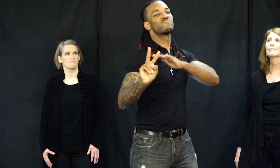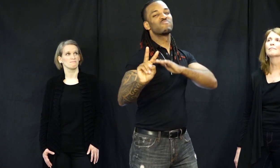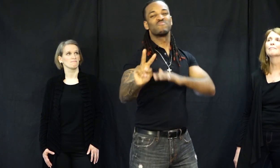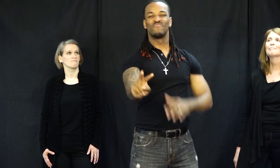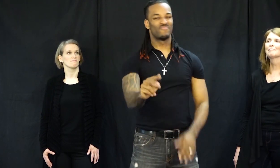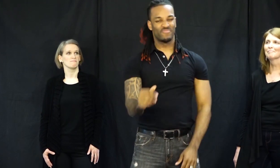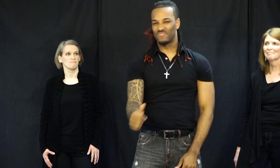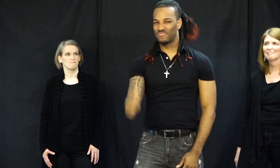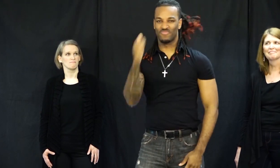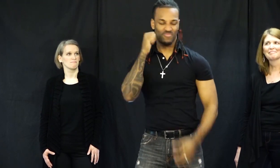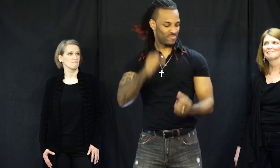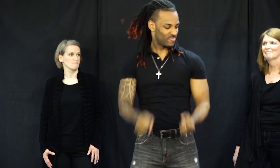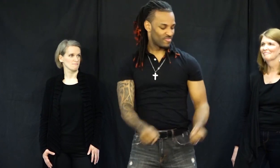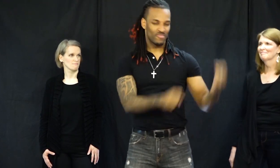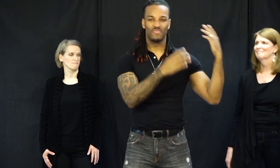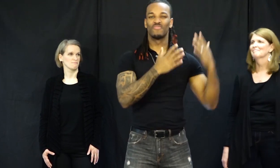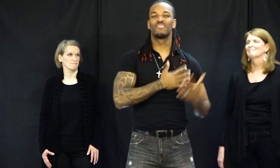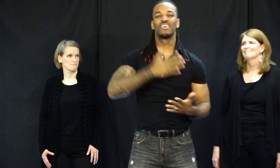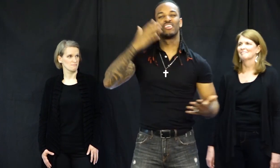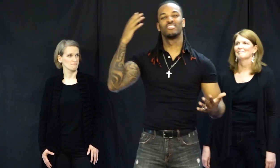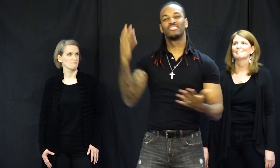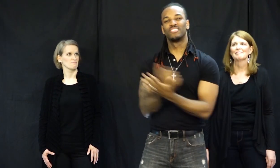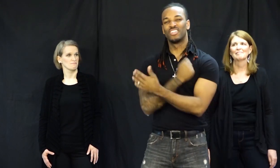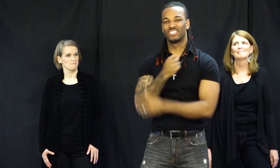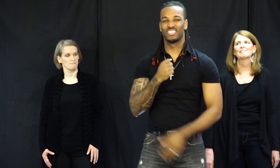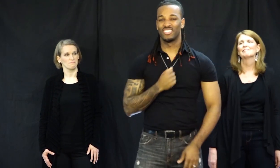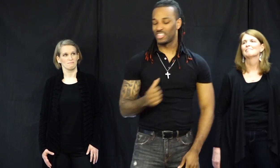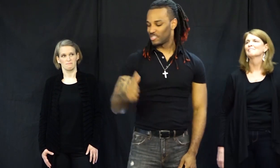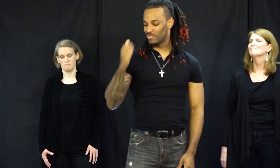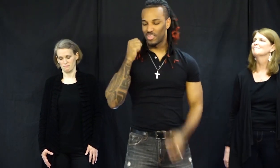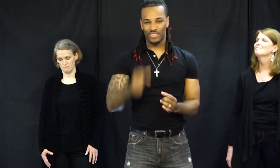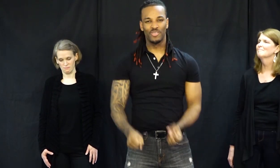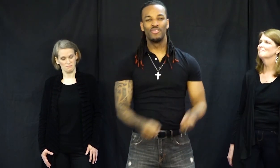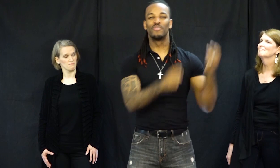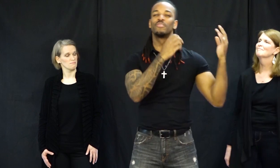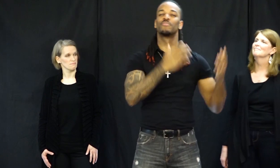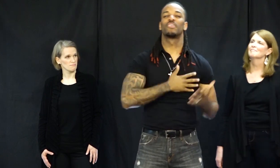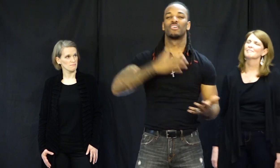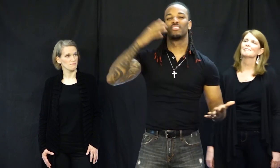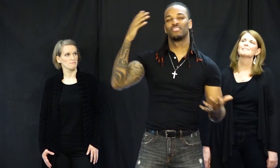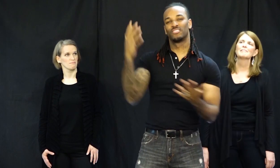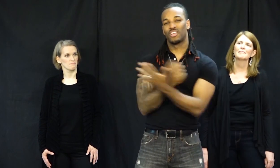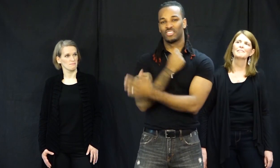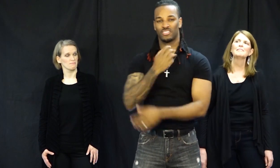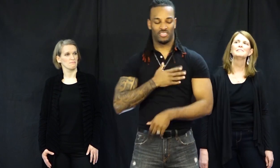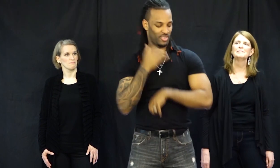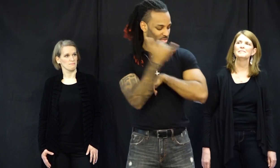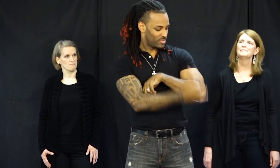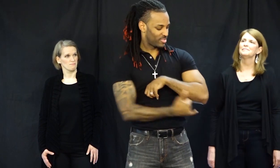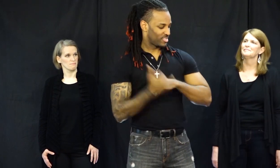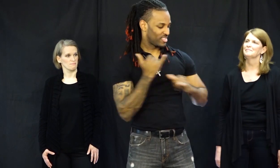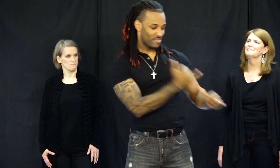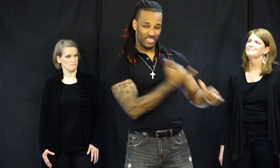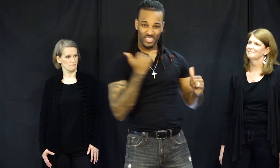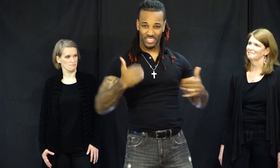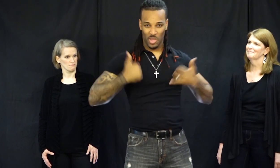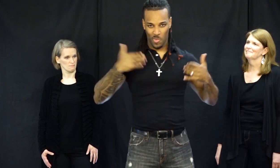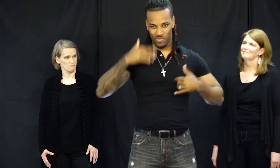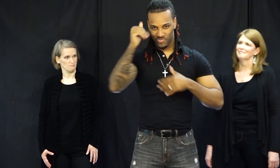tomorrow. And I am not throwing away my shot. I am not throwing away my shot. Hey yo, I'm just like my country. I'm young,